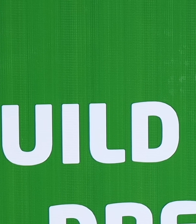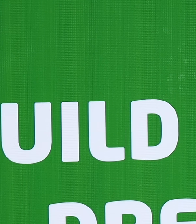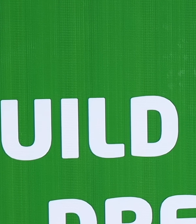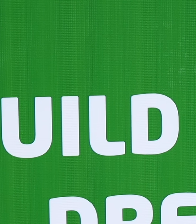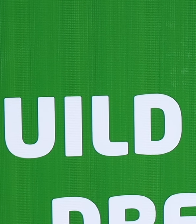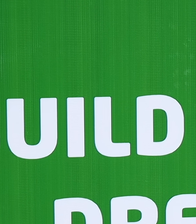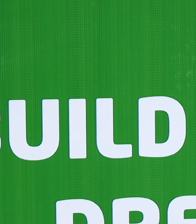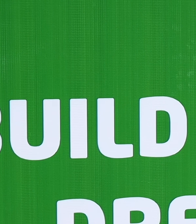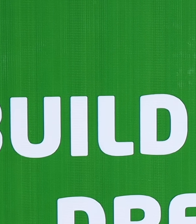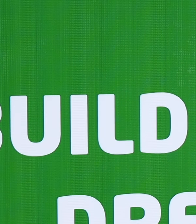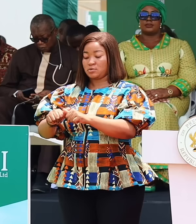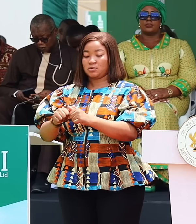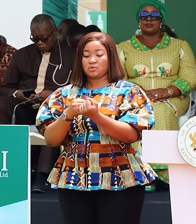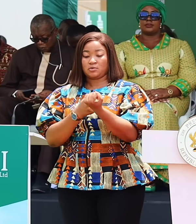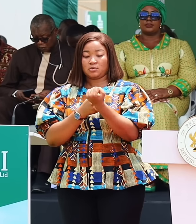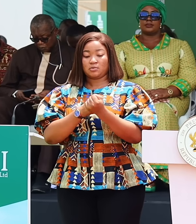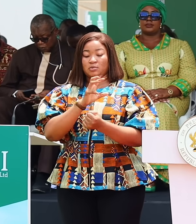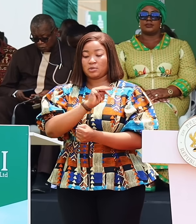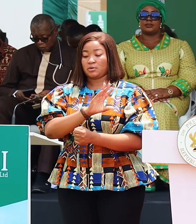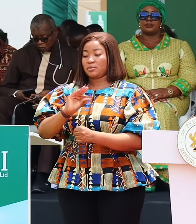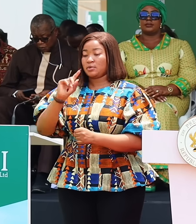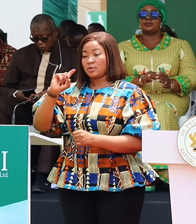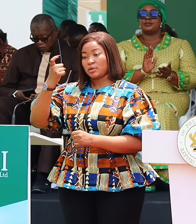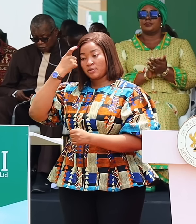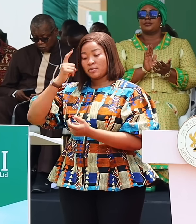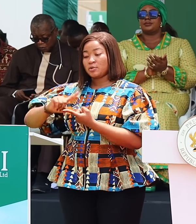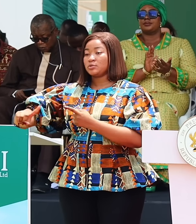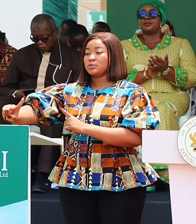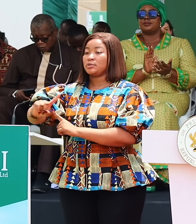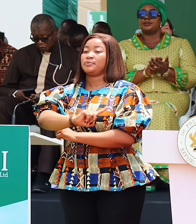that still guides me and my government today.